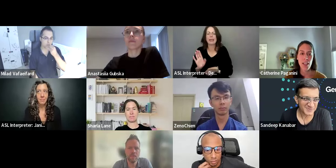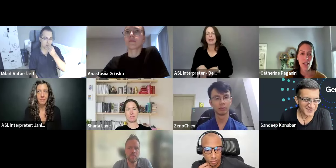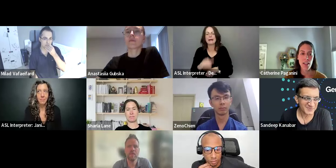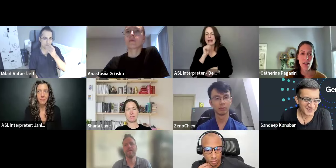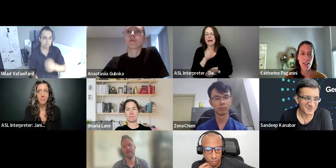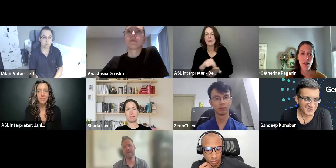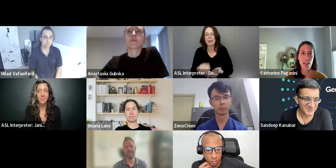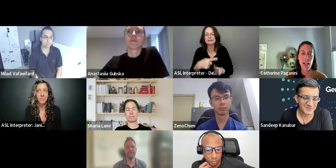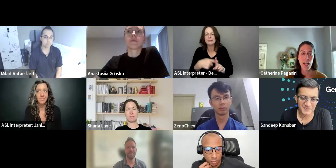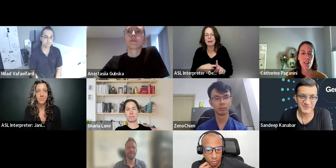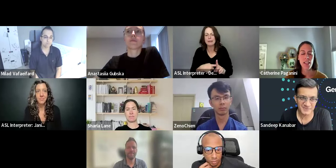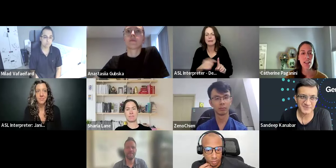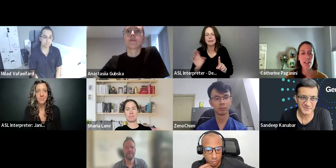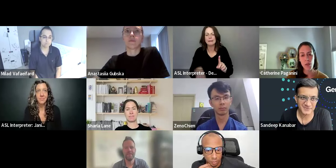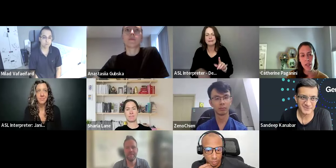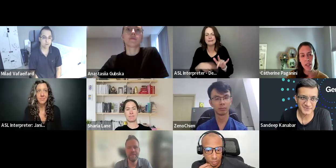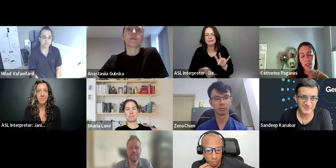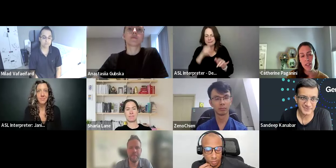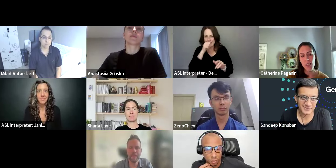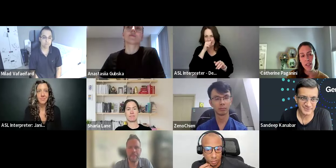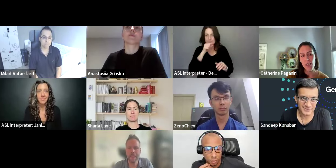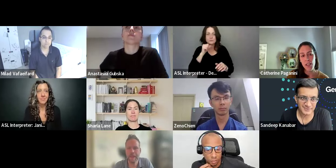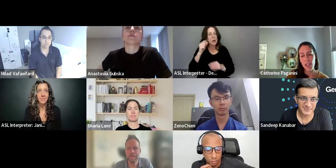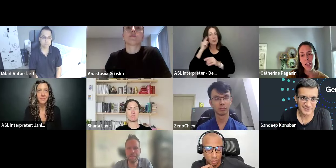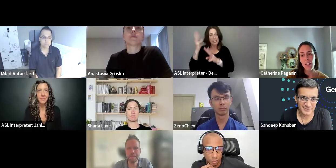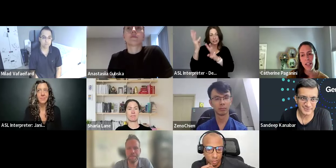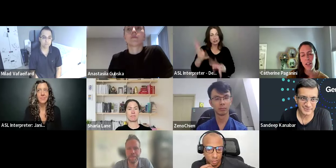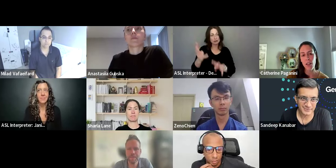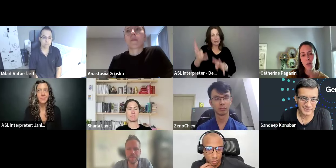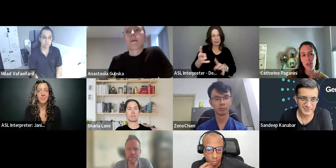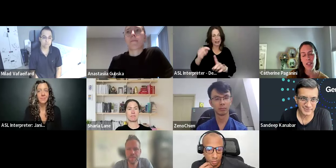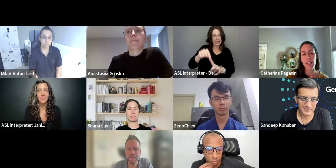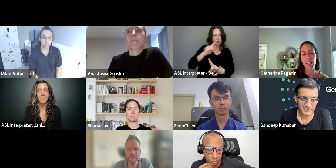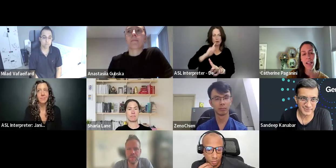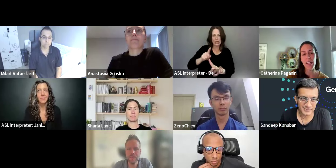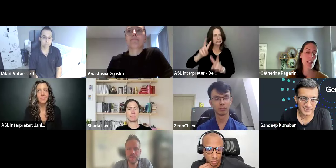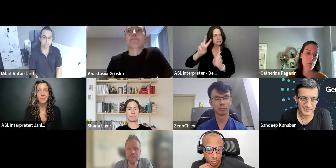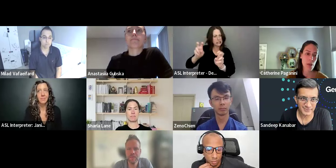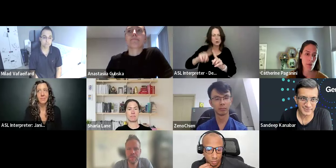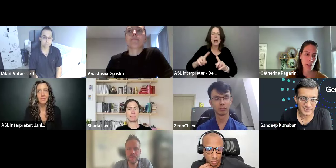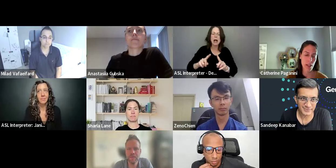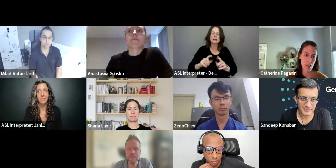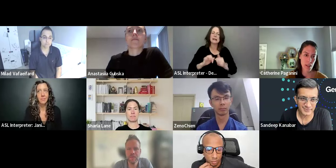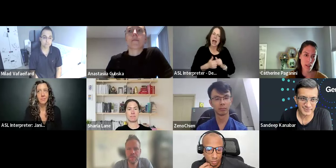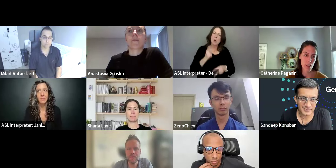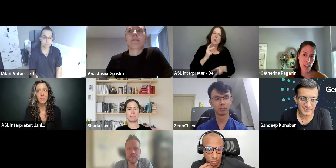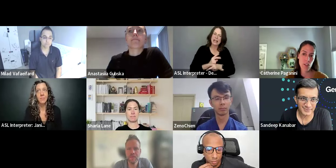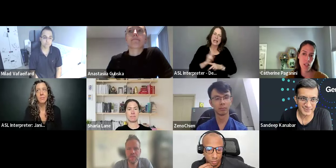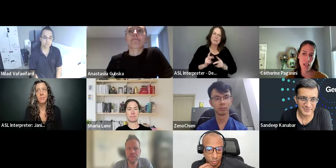So I don't think the streaming is the thing is like the question is like, how do we keep